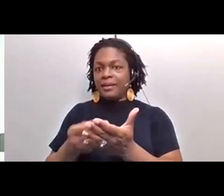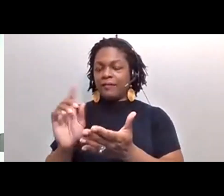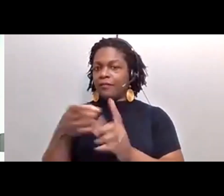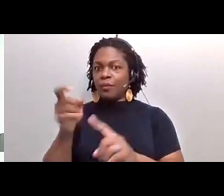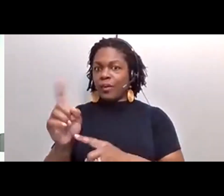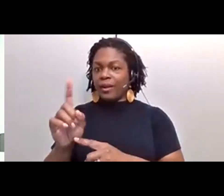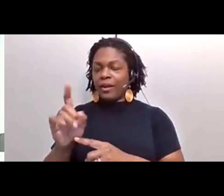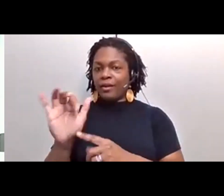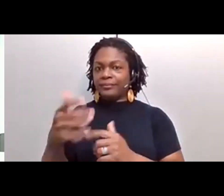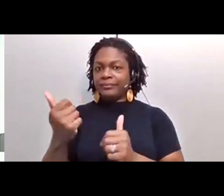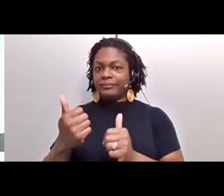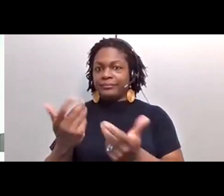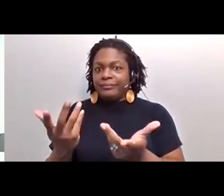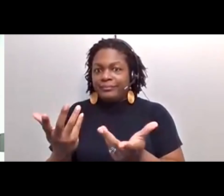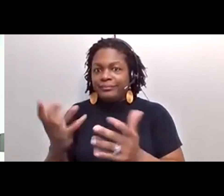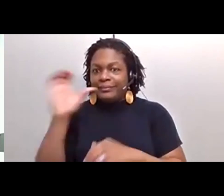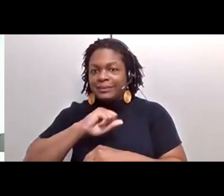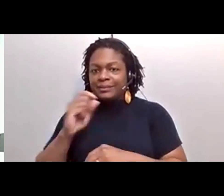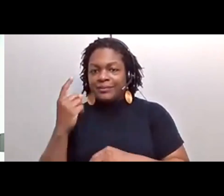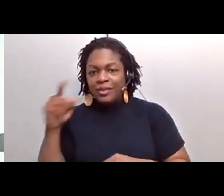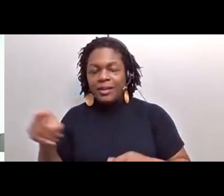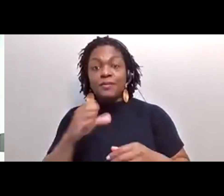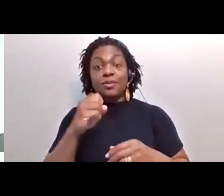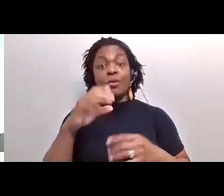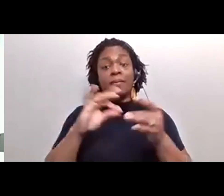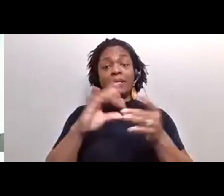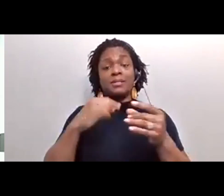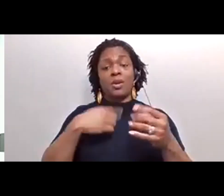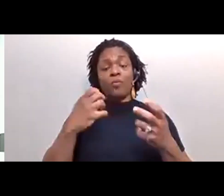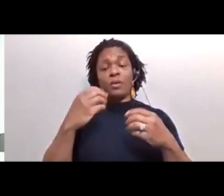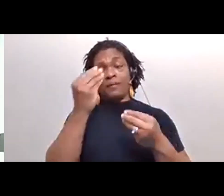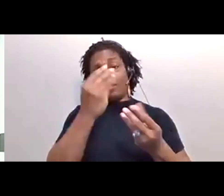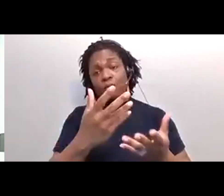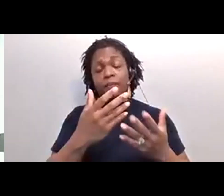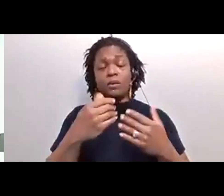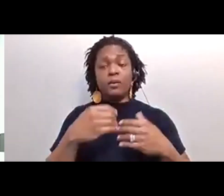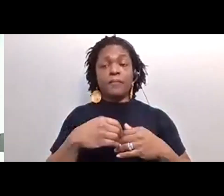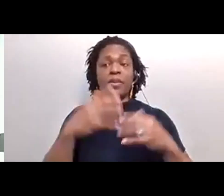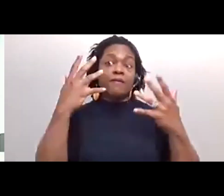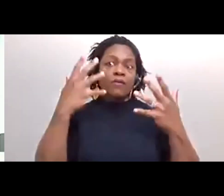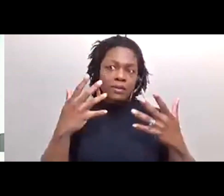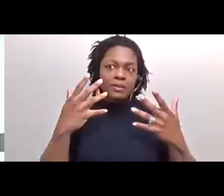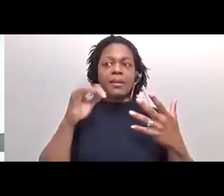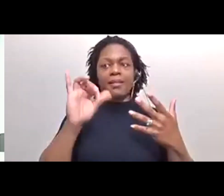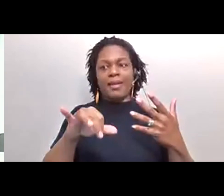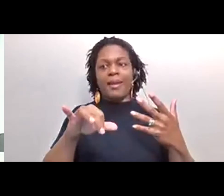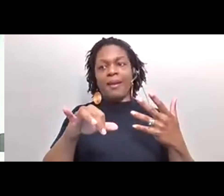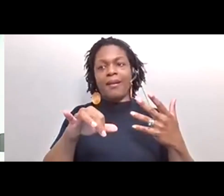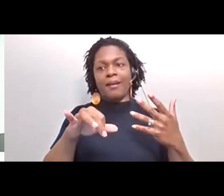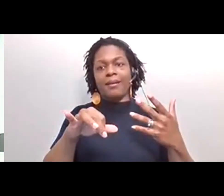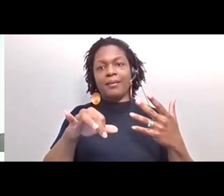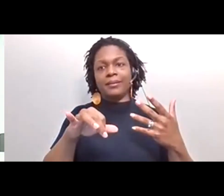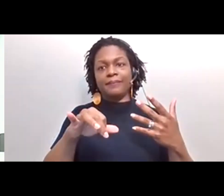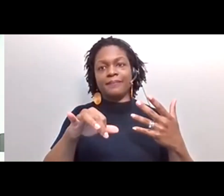I would like to be able to share with you is that, unfortunately, this creates a $5 per